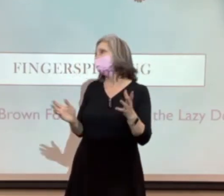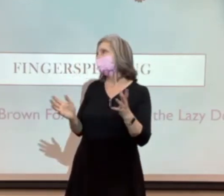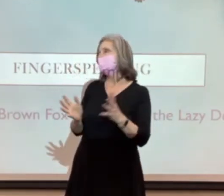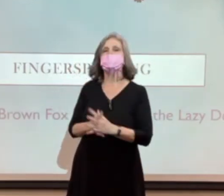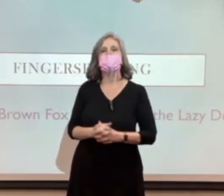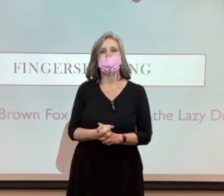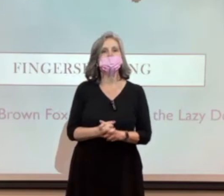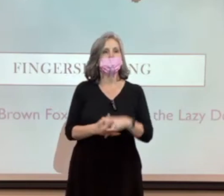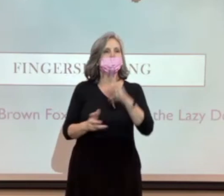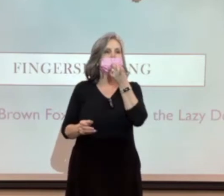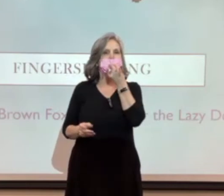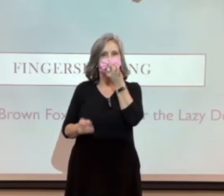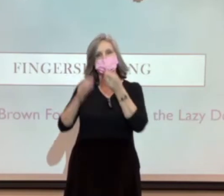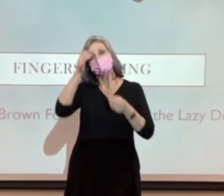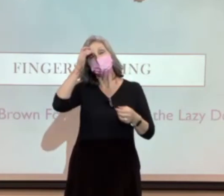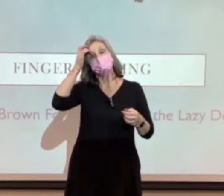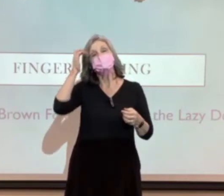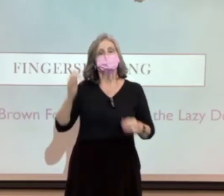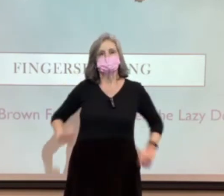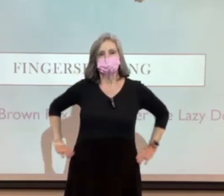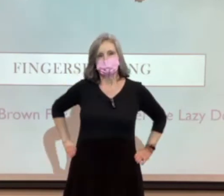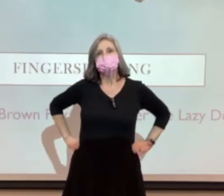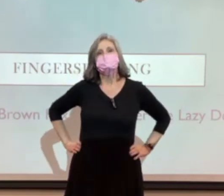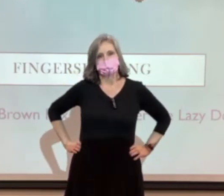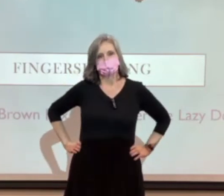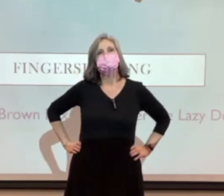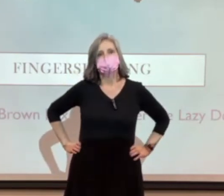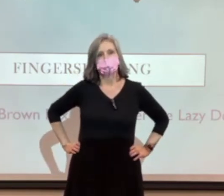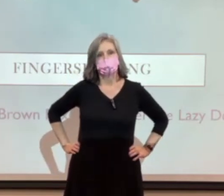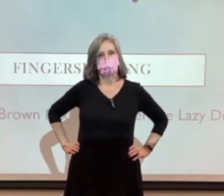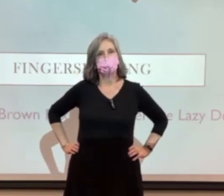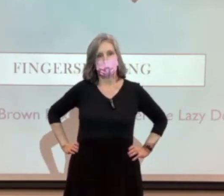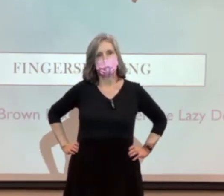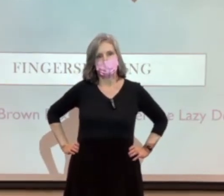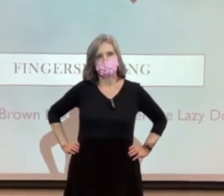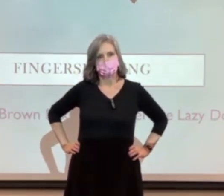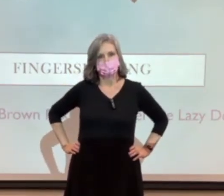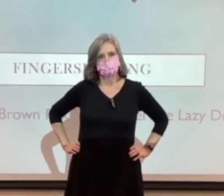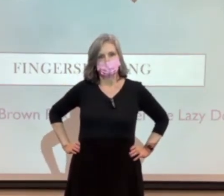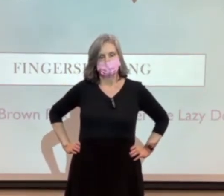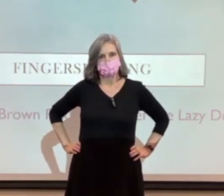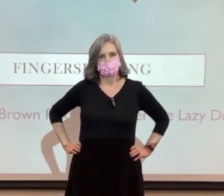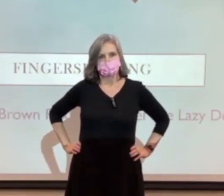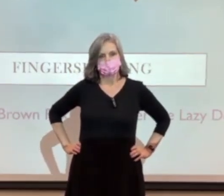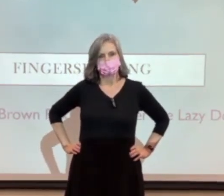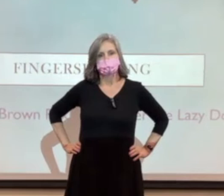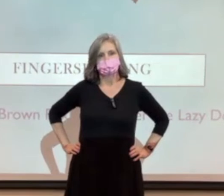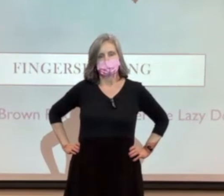right, please. I have others. So we don't see a lot of deaf people in the workplace. Okay. So if we get